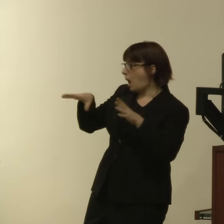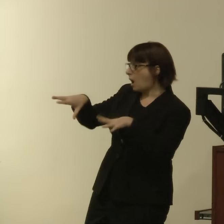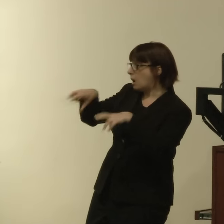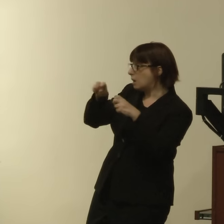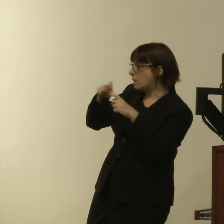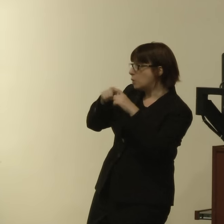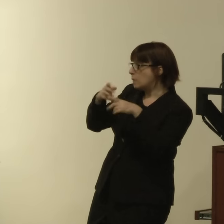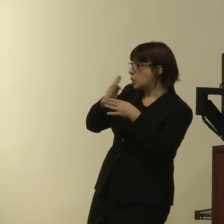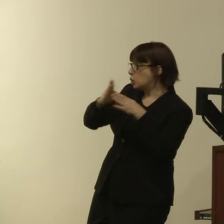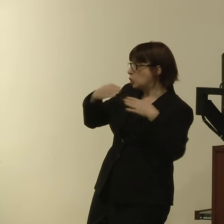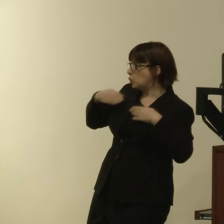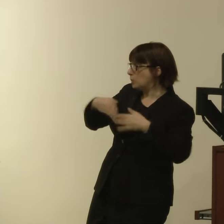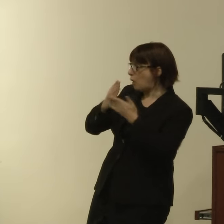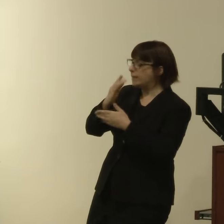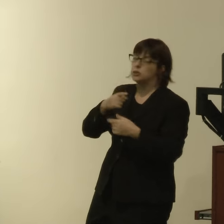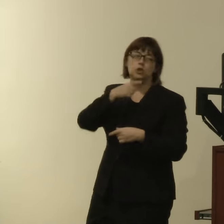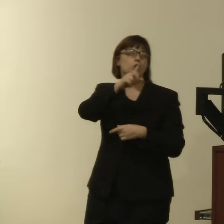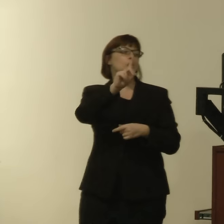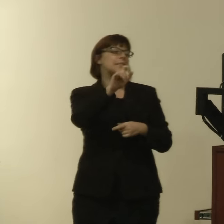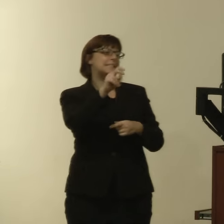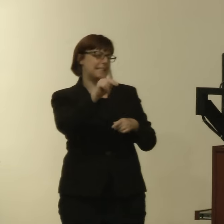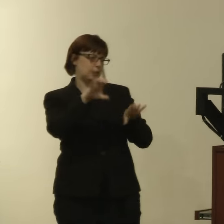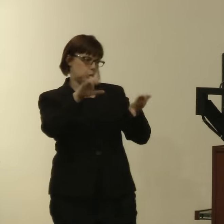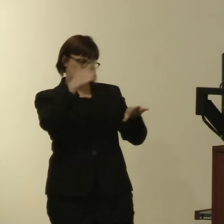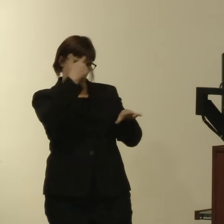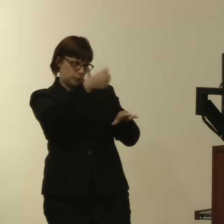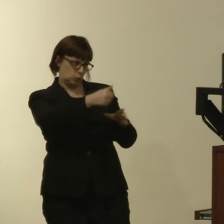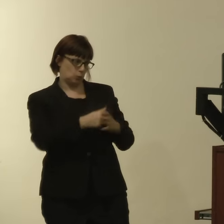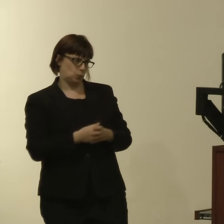rights issue? Knock yourself out. You're the dean.